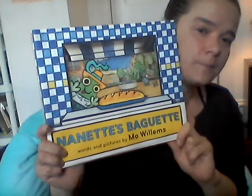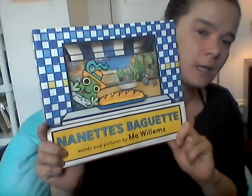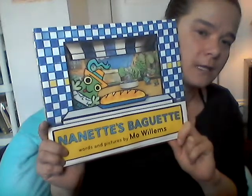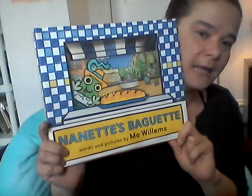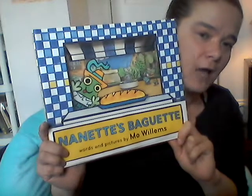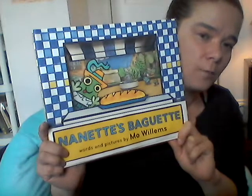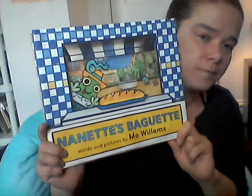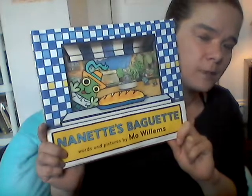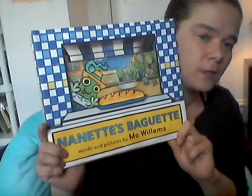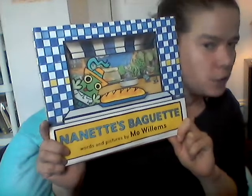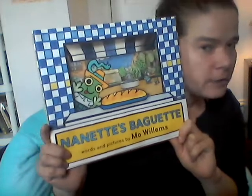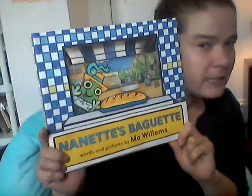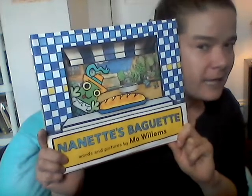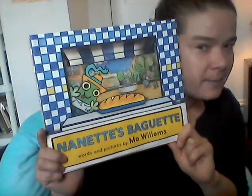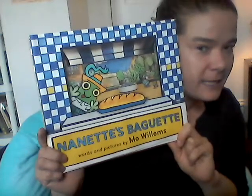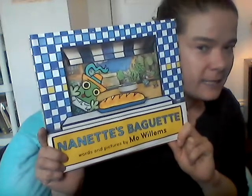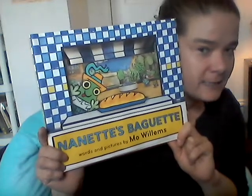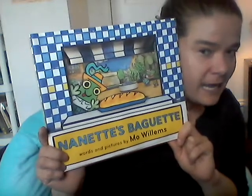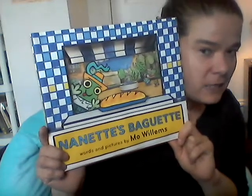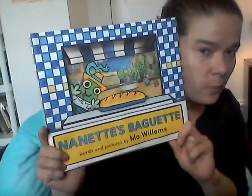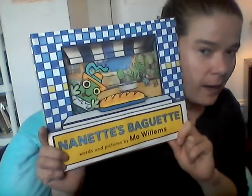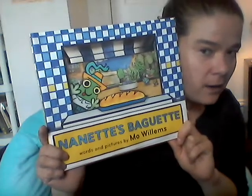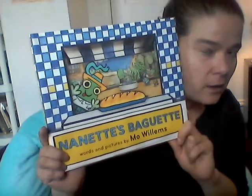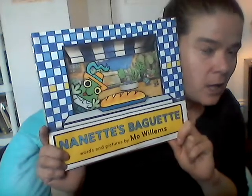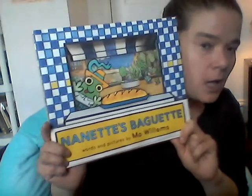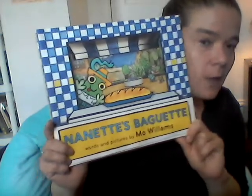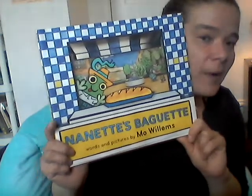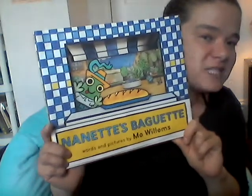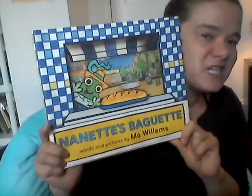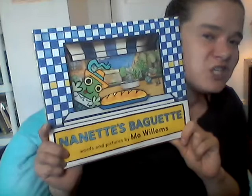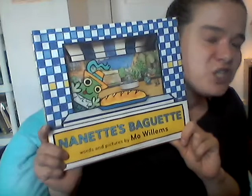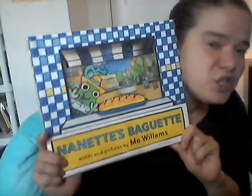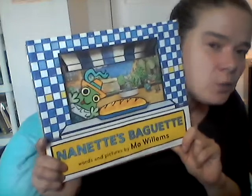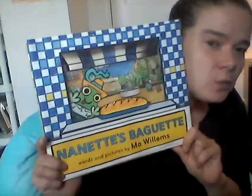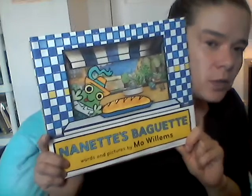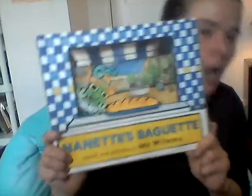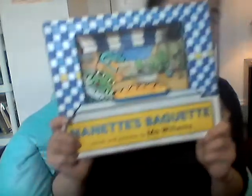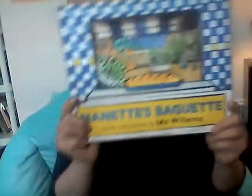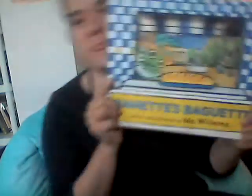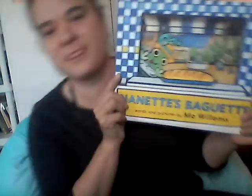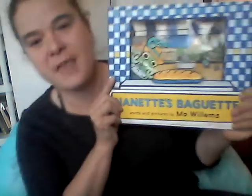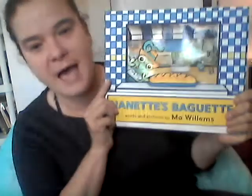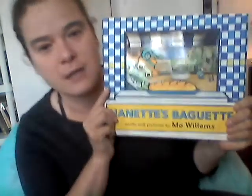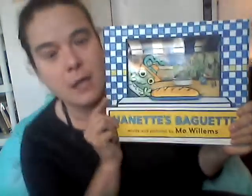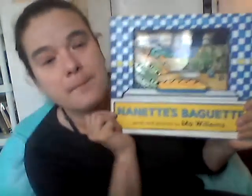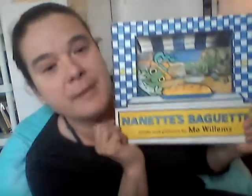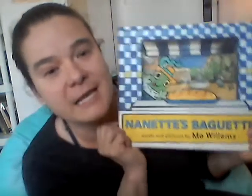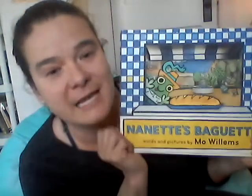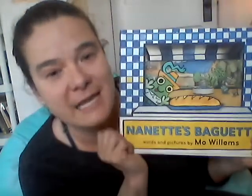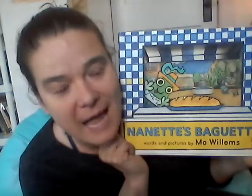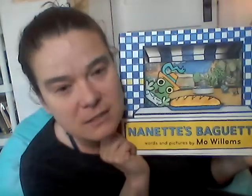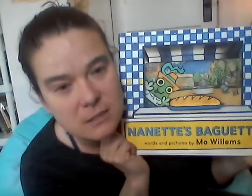Now, you can get baguettes anywhere, but did you know that baguettes